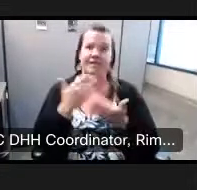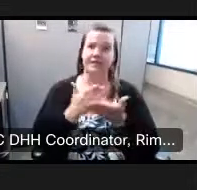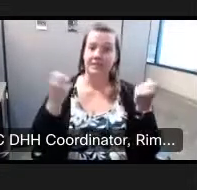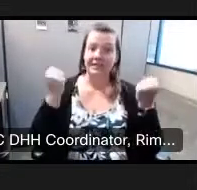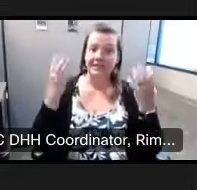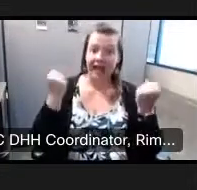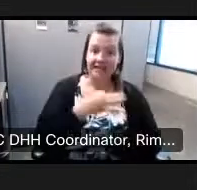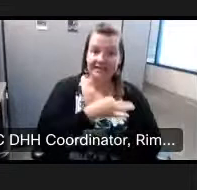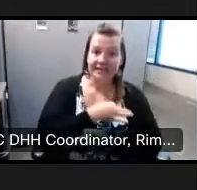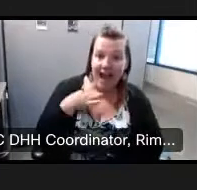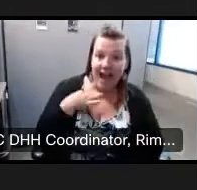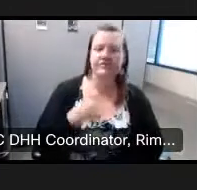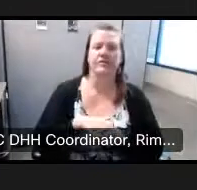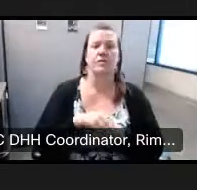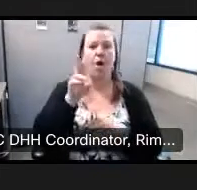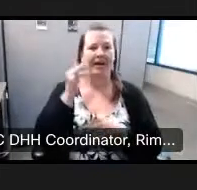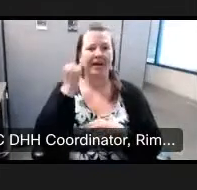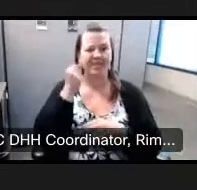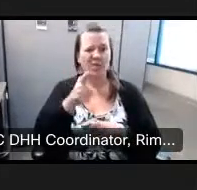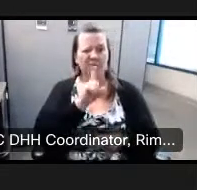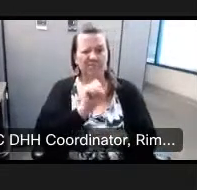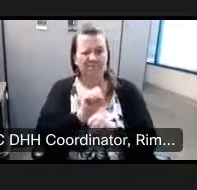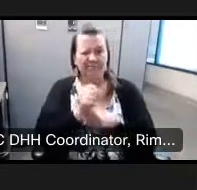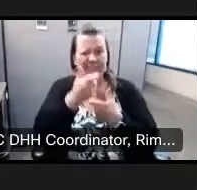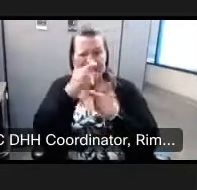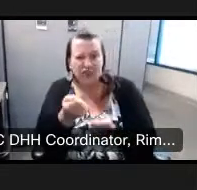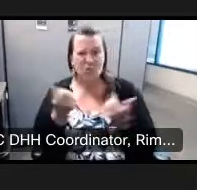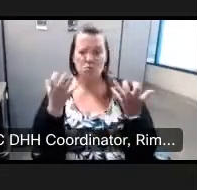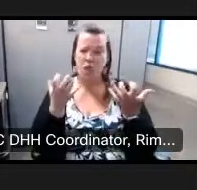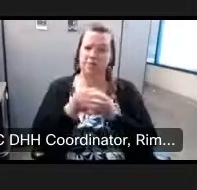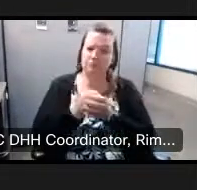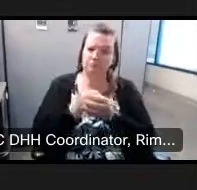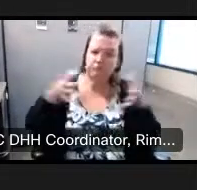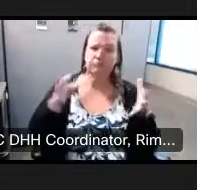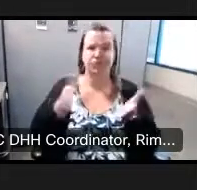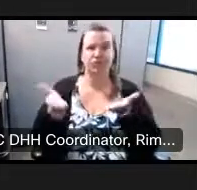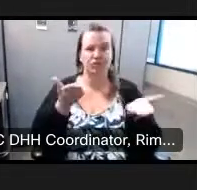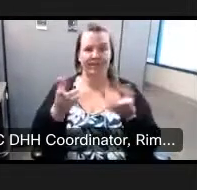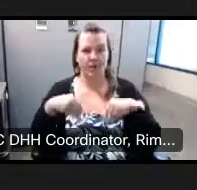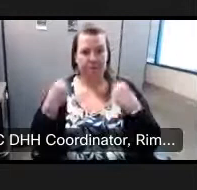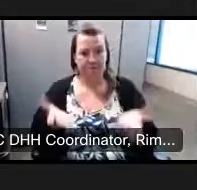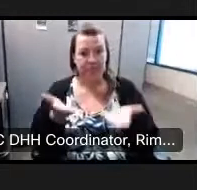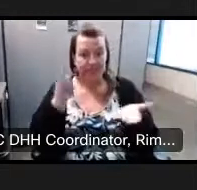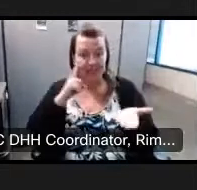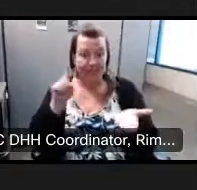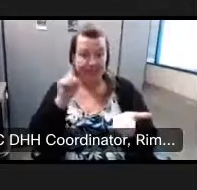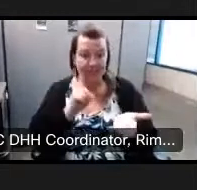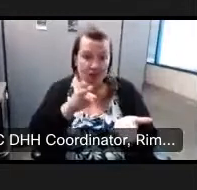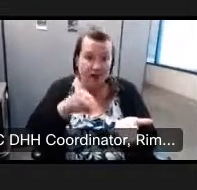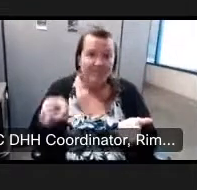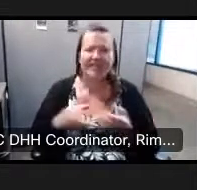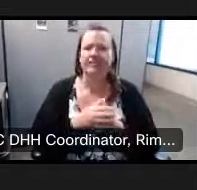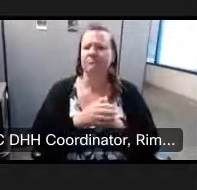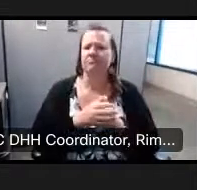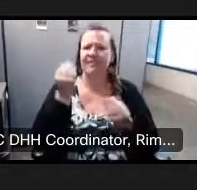vendors, seeing if you maybe have a staff that is fluent in sign language, if there's interest in wanting to expand services